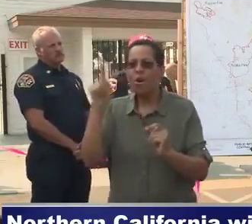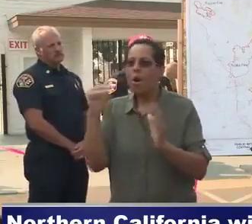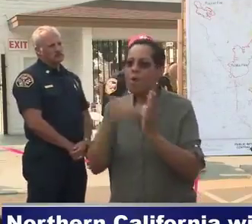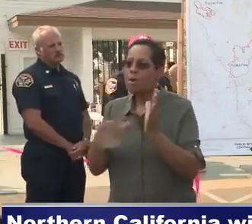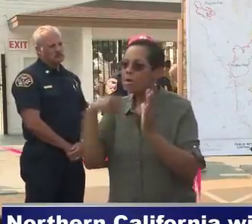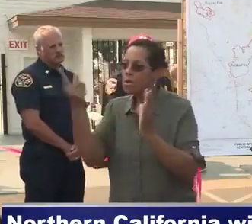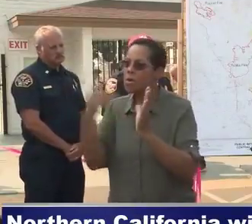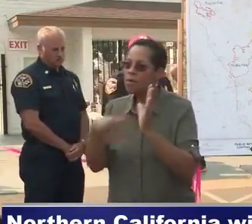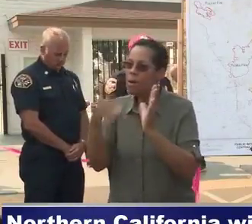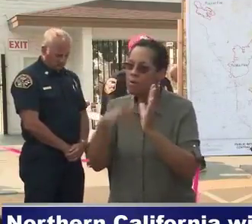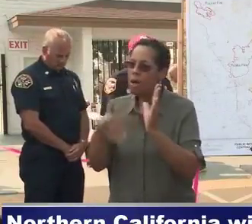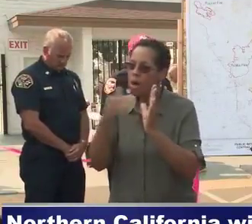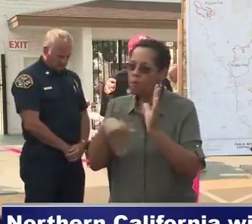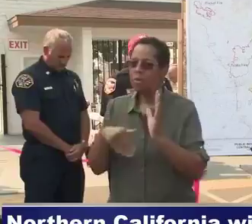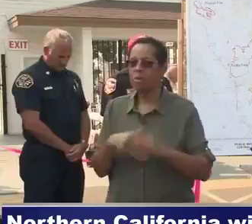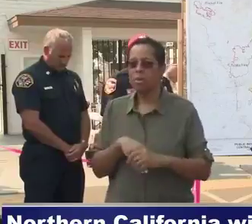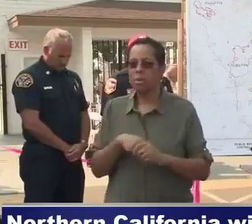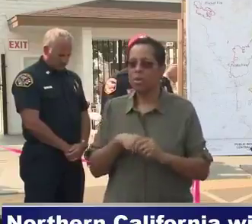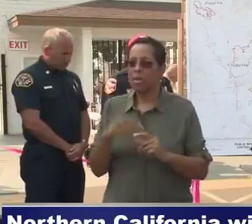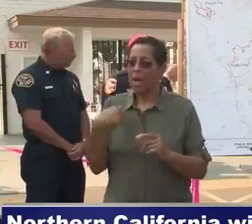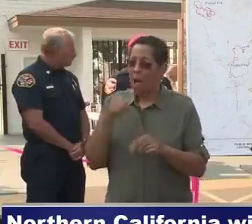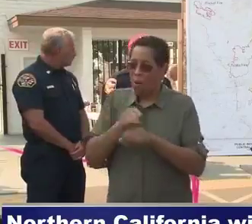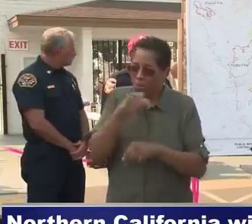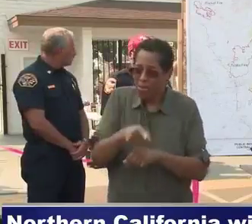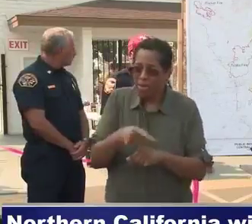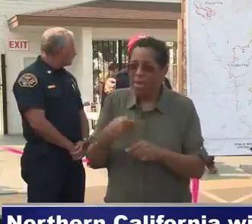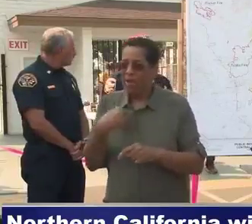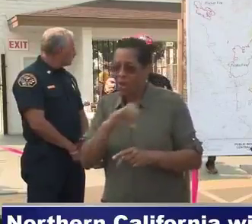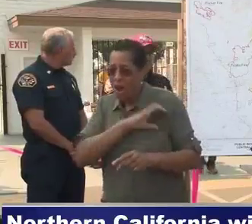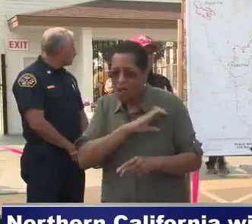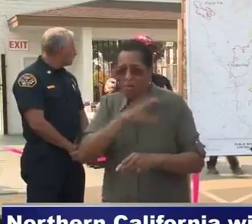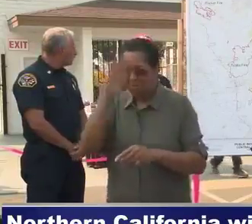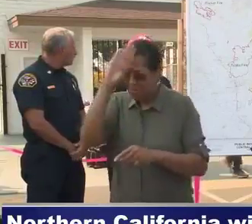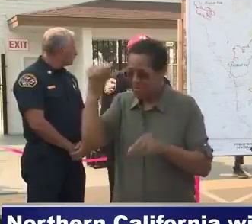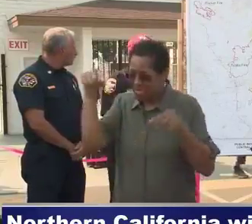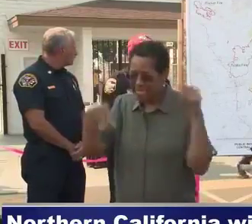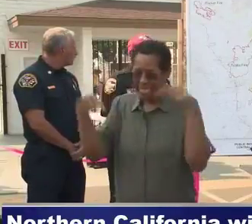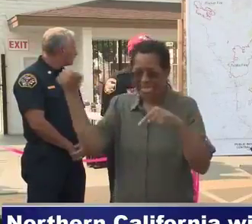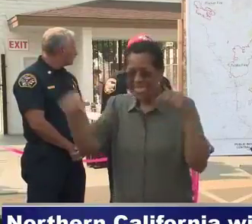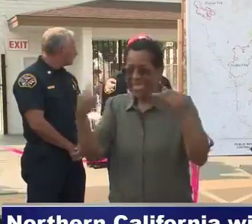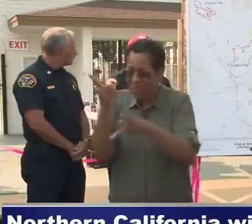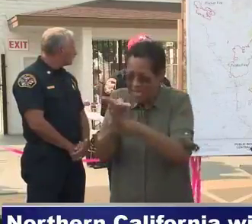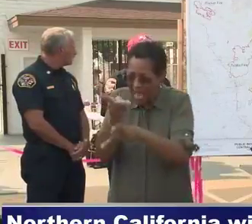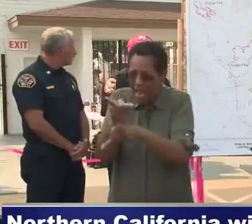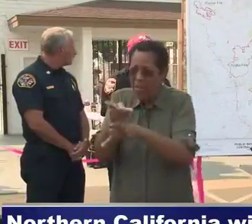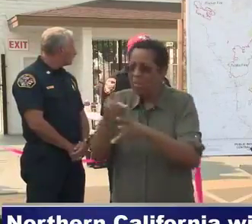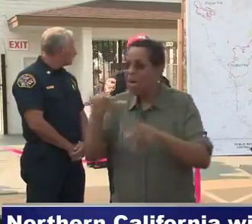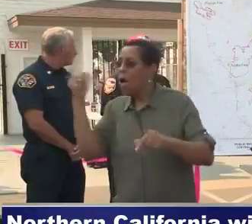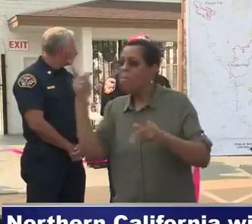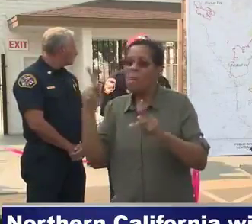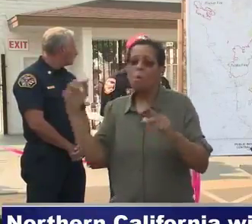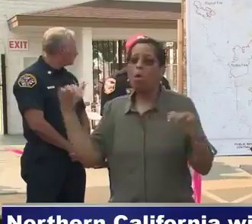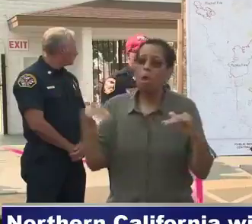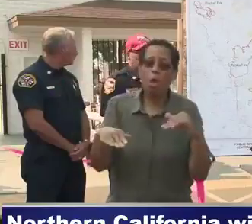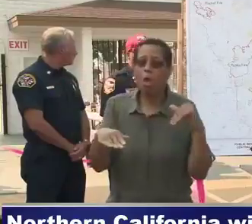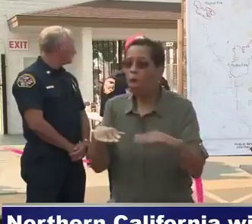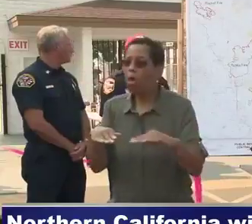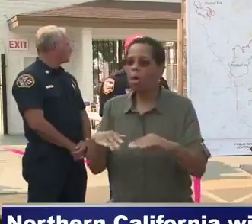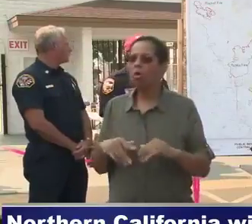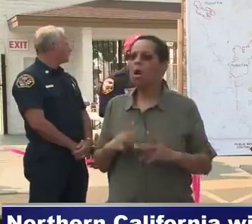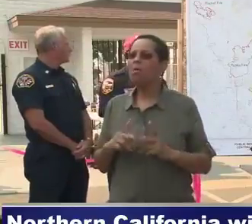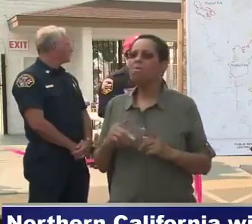working and we have officers in those areas trying to deal with the issues of people coming into those areas, either for reasons that they're not supposed